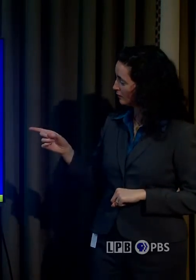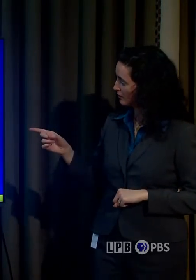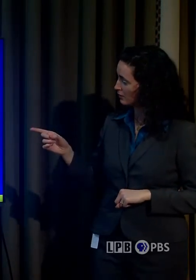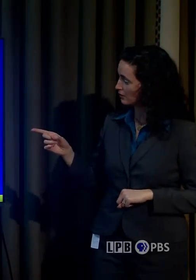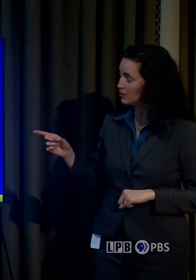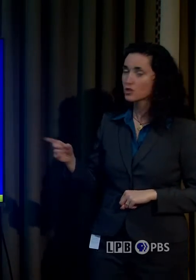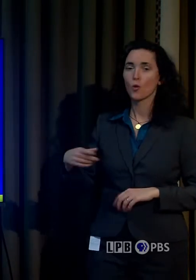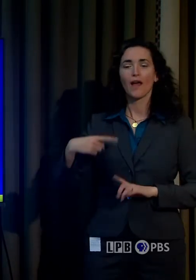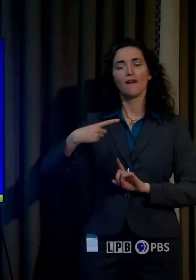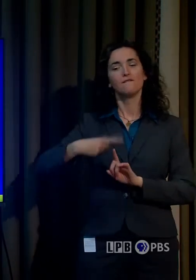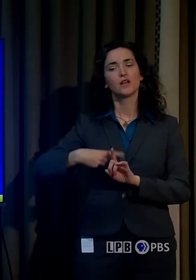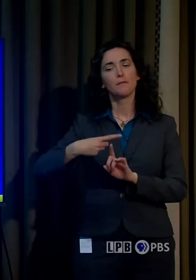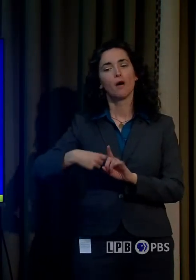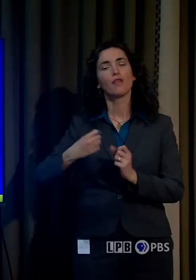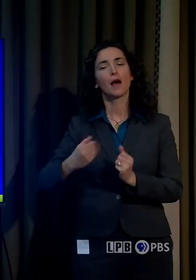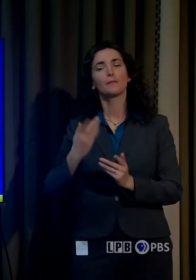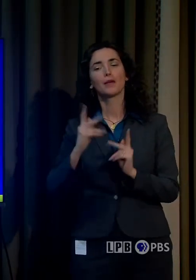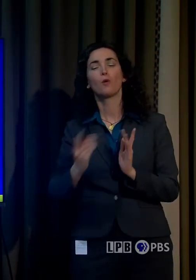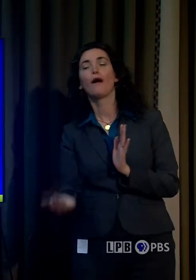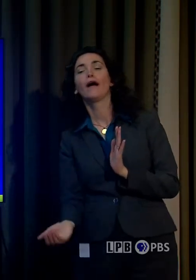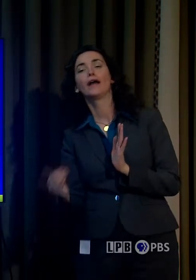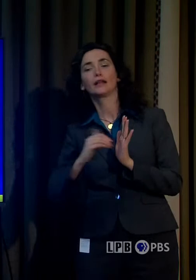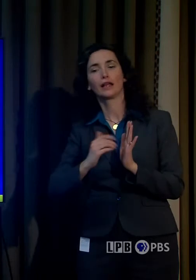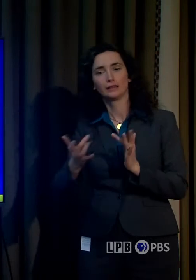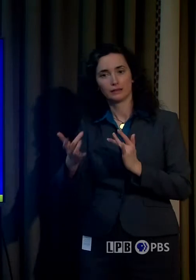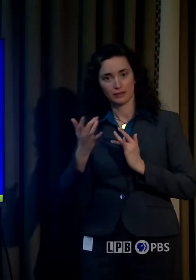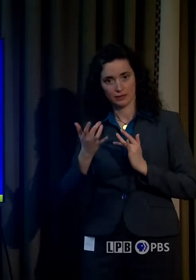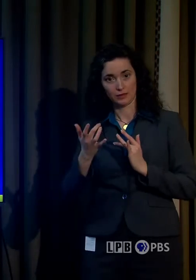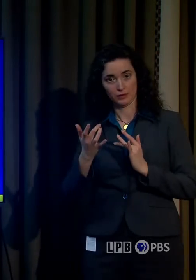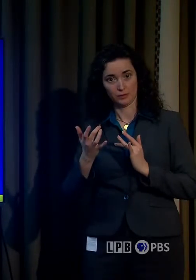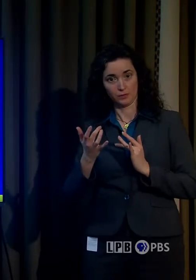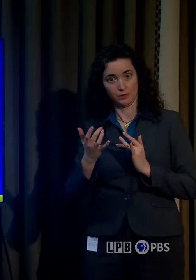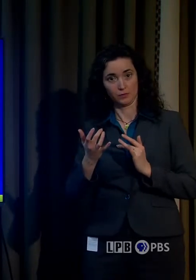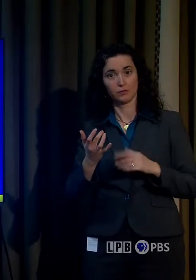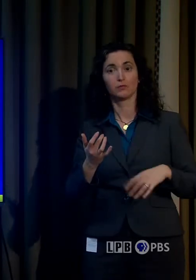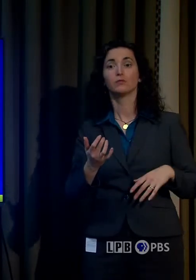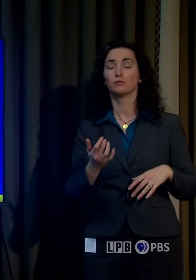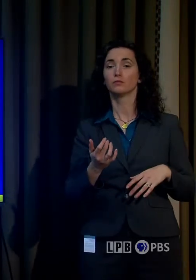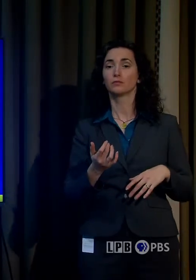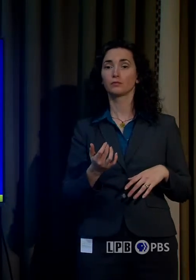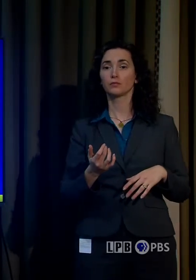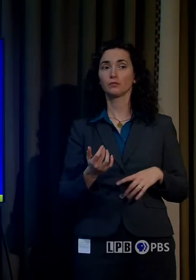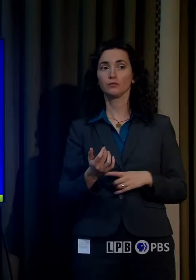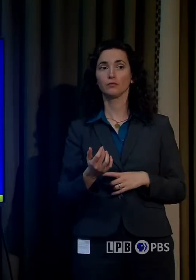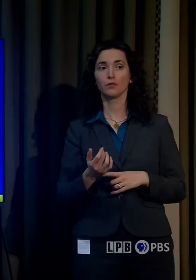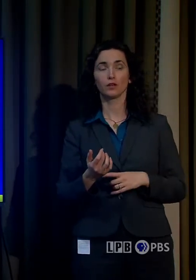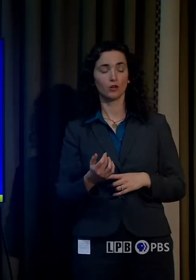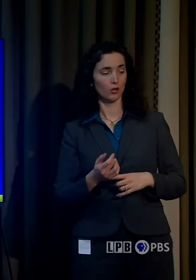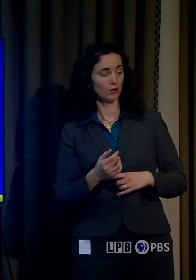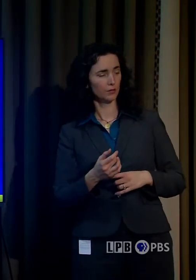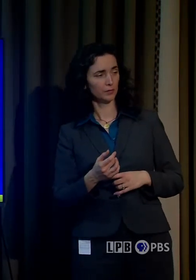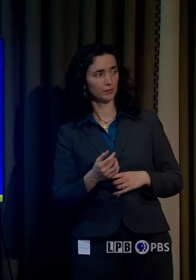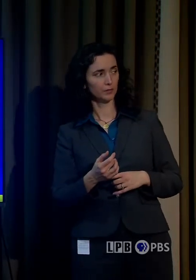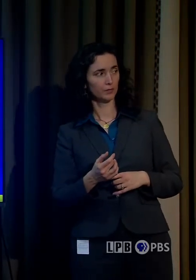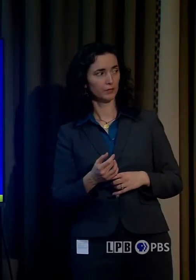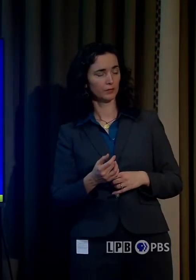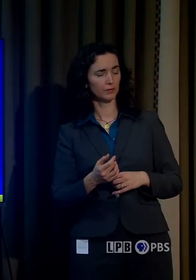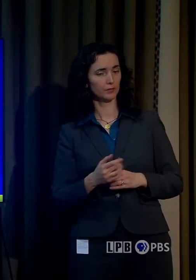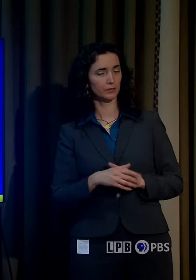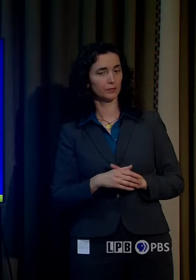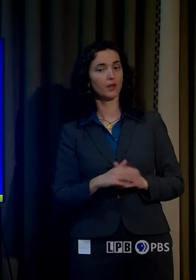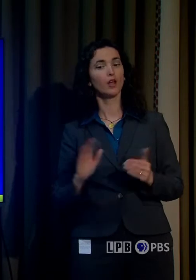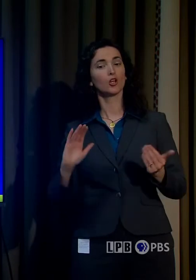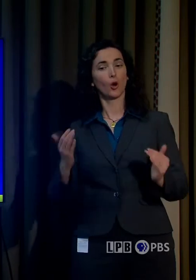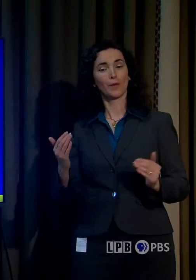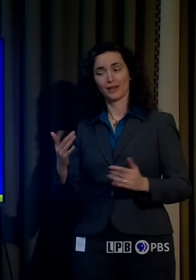monthly basis, and we have increased the number of reinfections that we're seeing about 6 times from what we saw